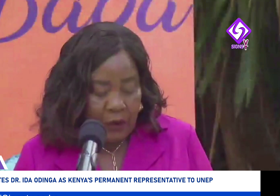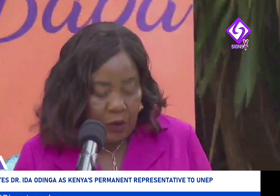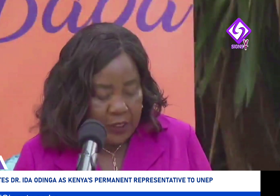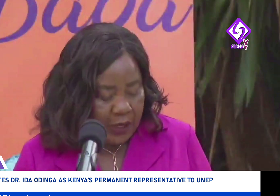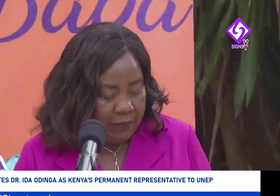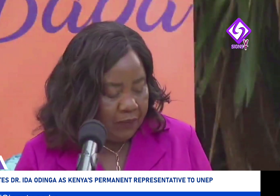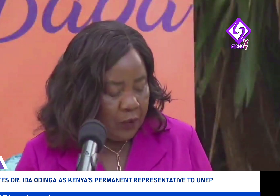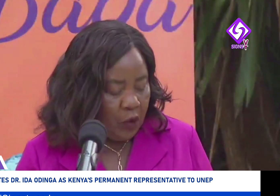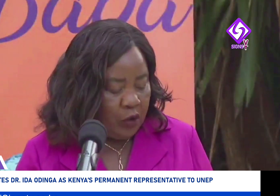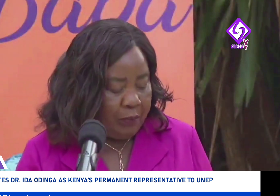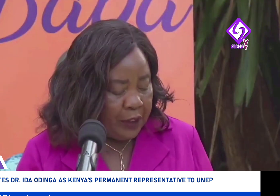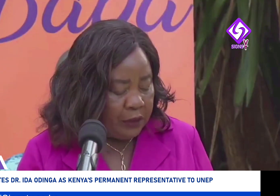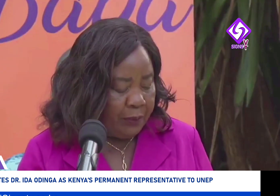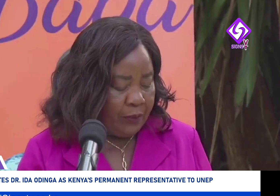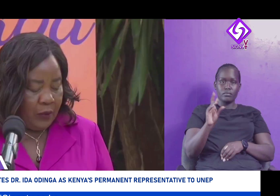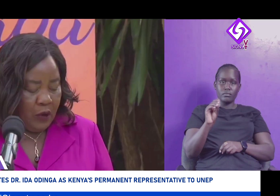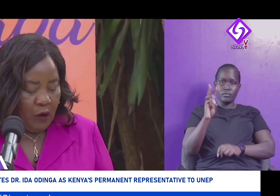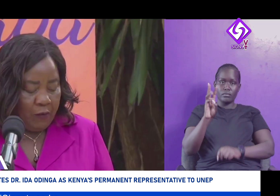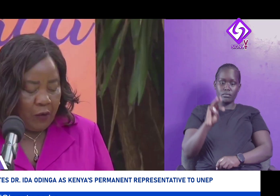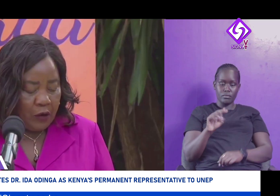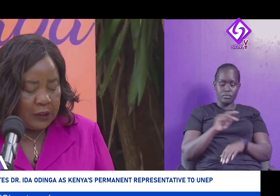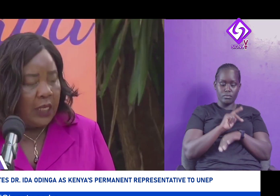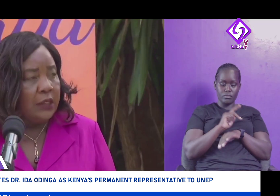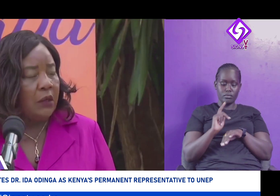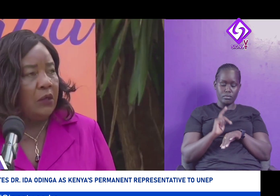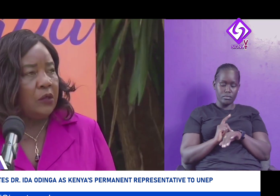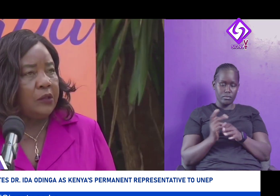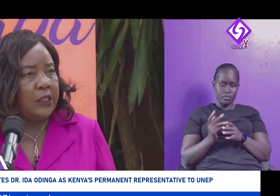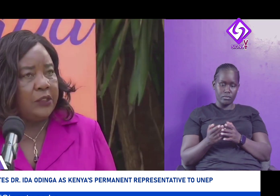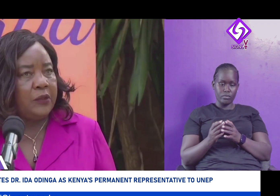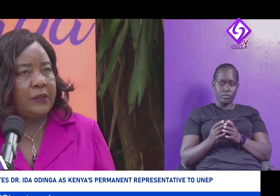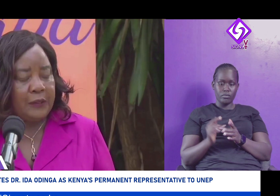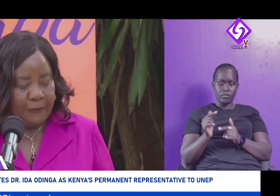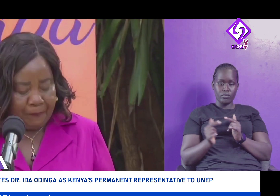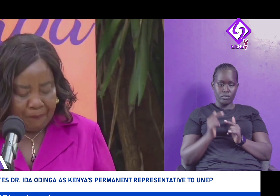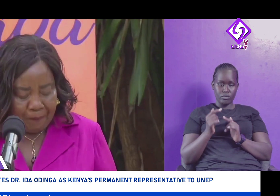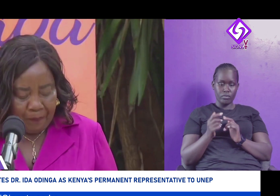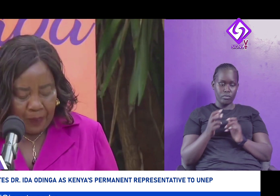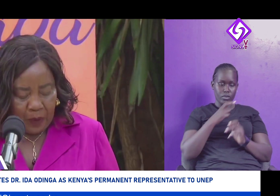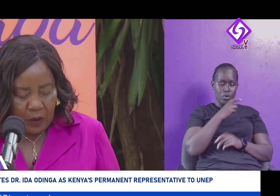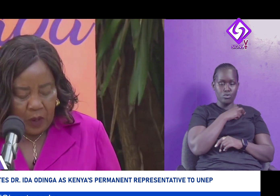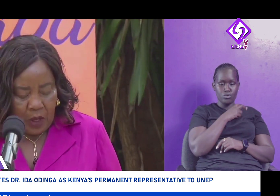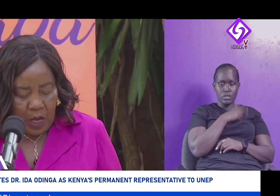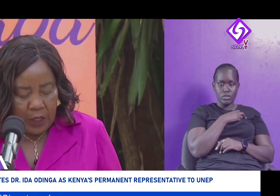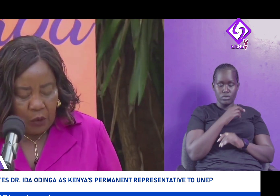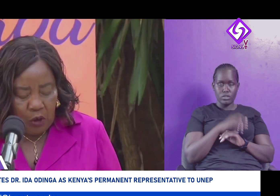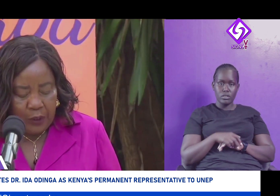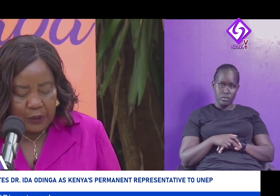Run ODM on principle of constant consultations and